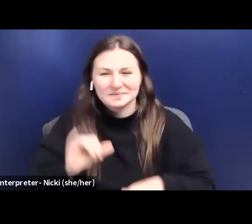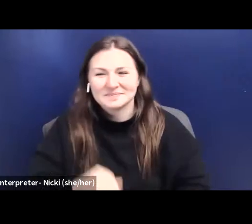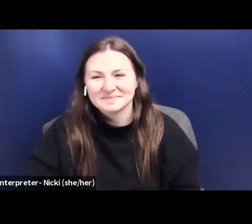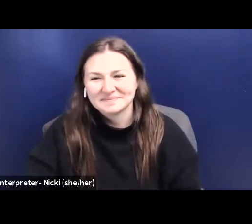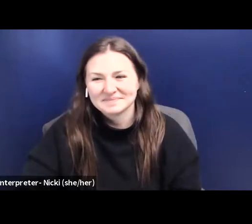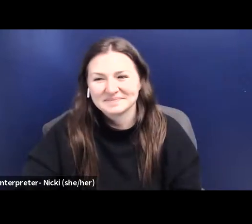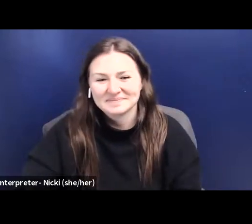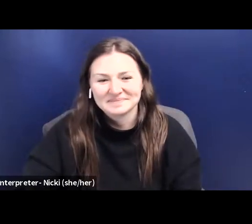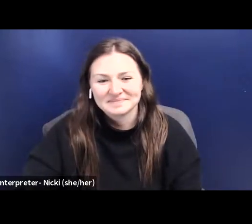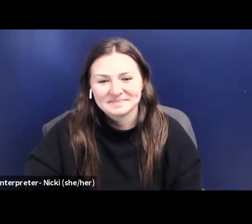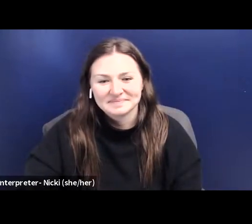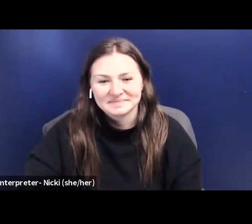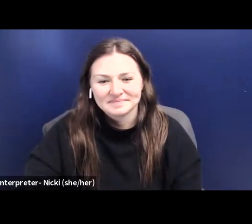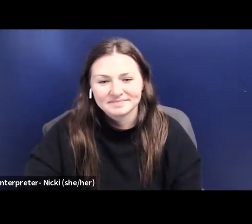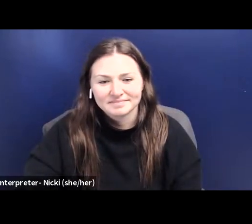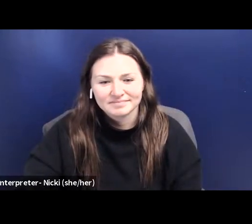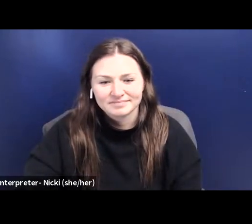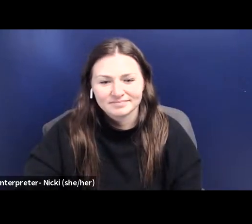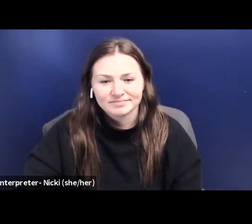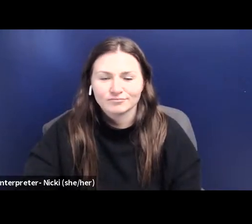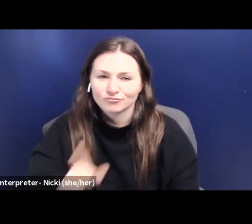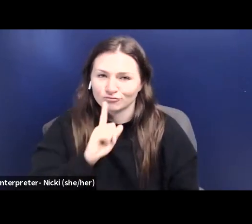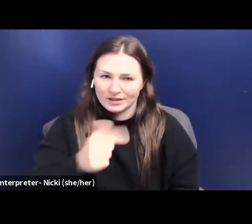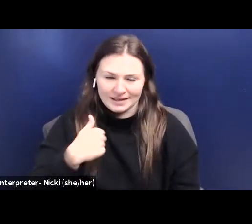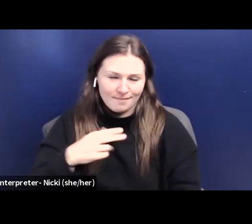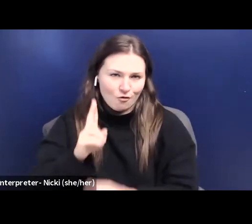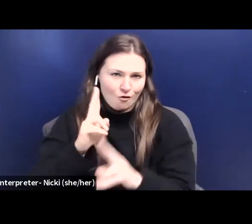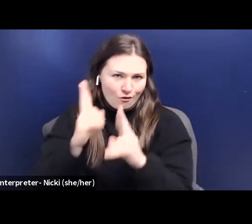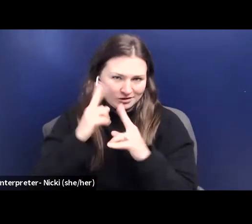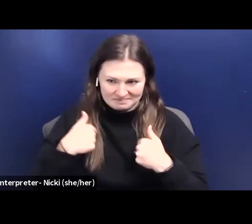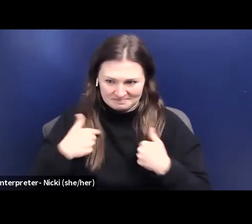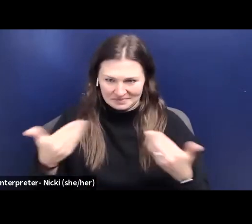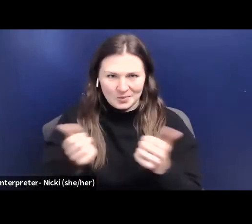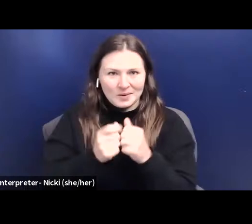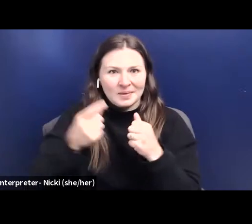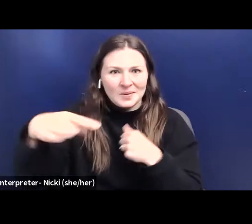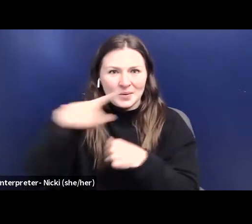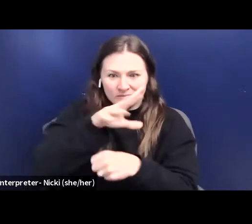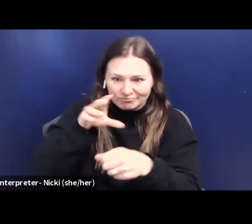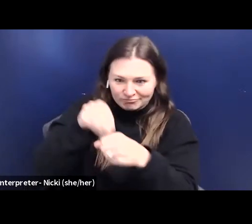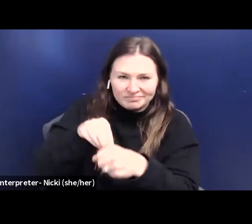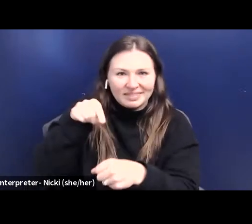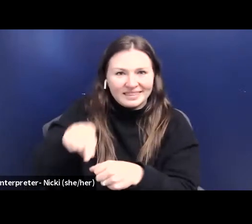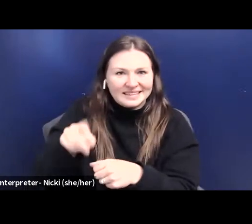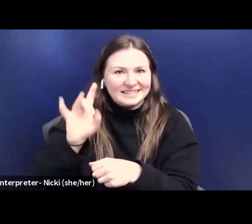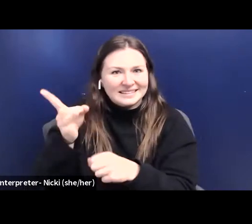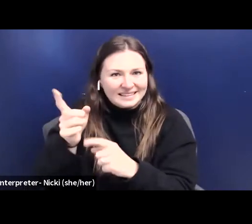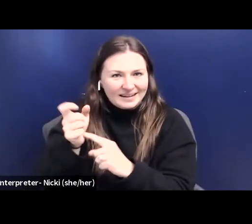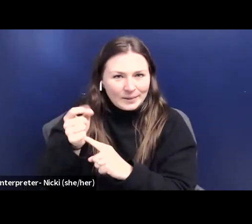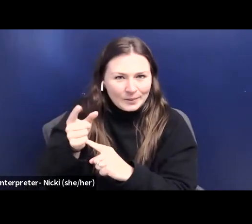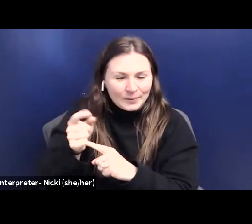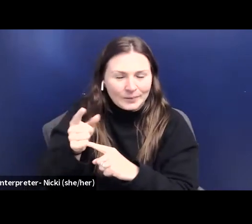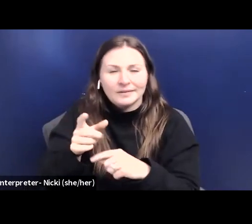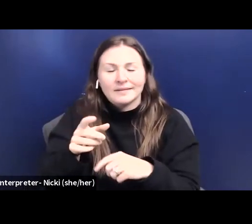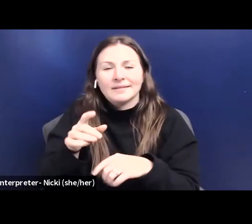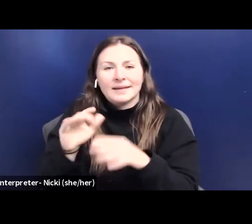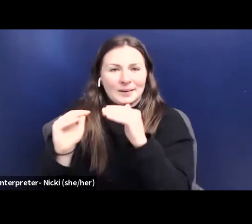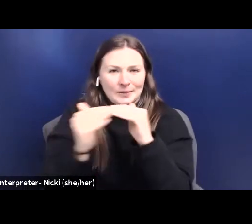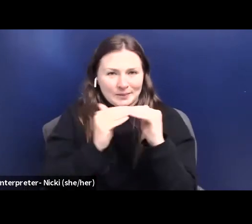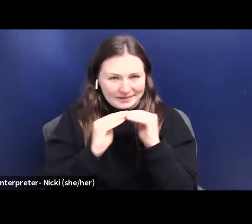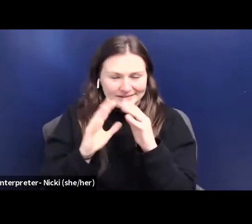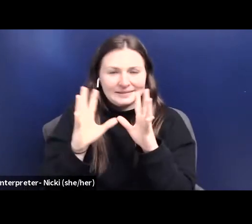It is a deep honor to be here with you this afternoon and to participate in the 8th Annual Trans Equity Summit. I offer